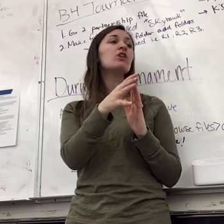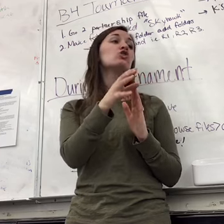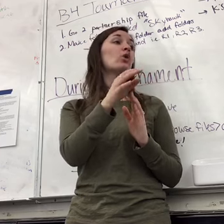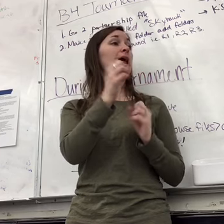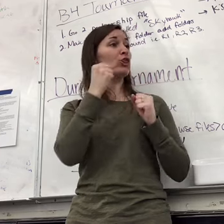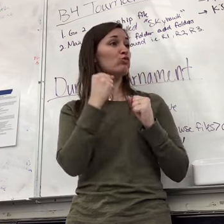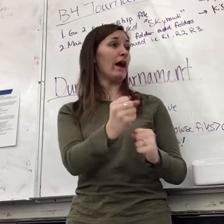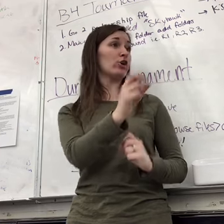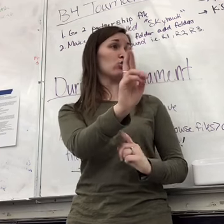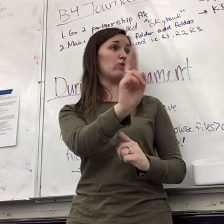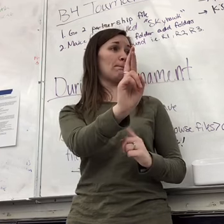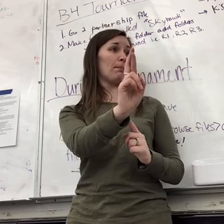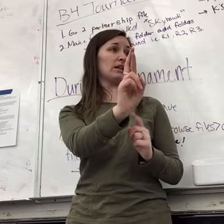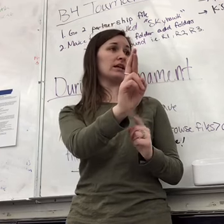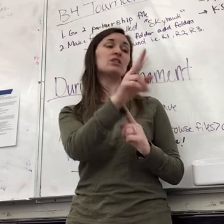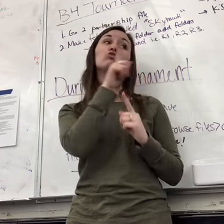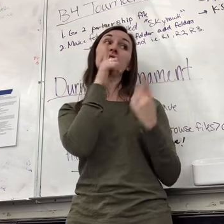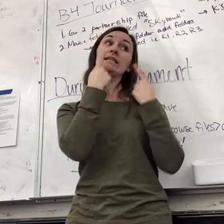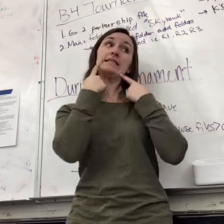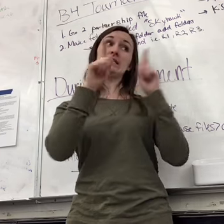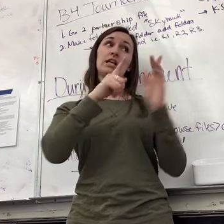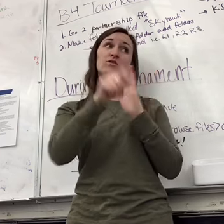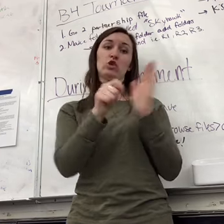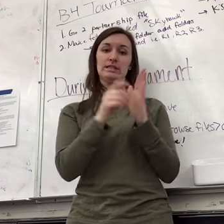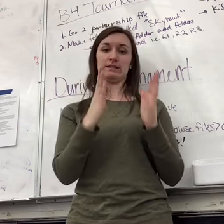so the most successful time period of Reconstruction.